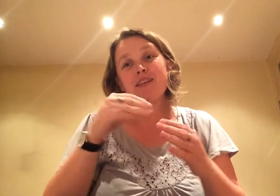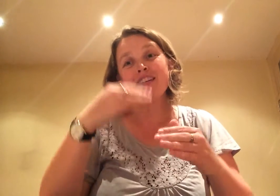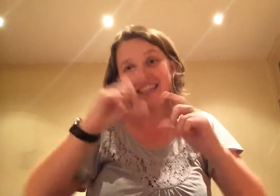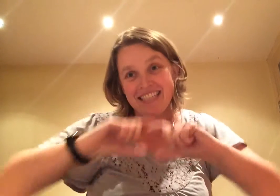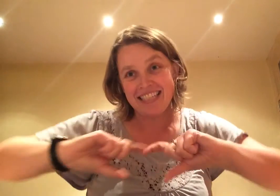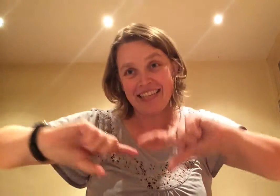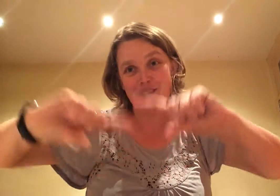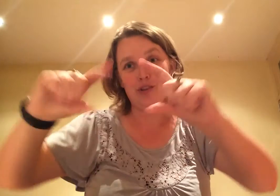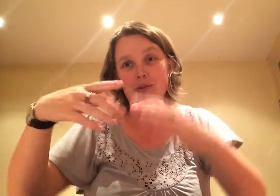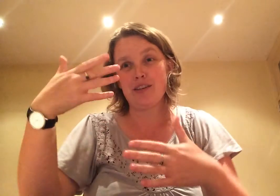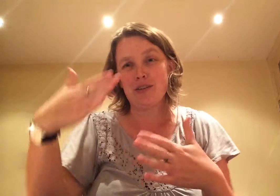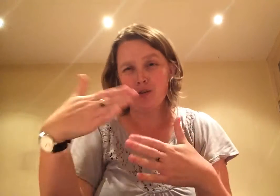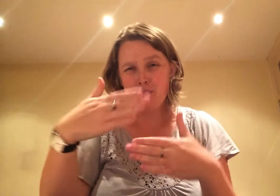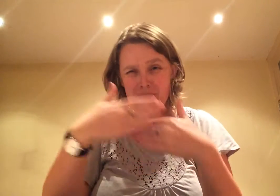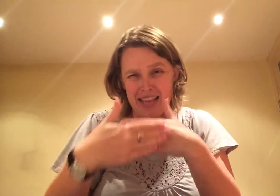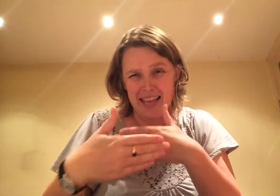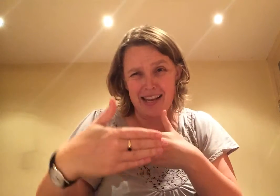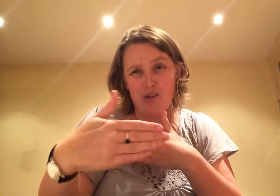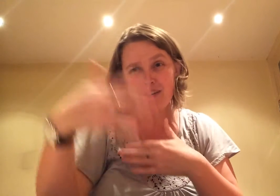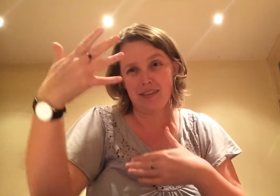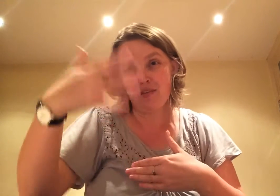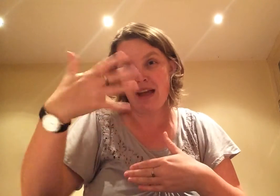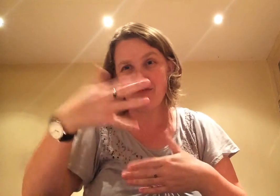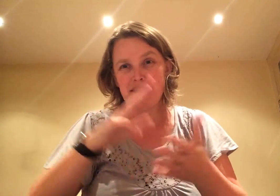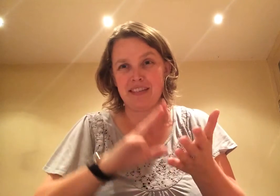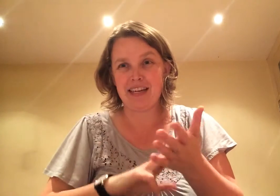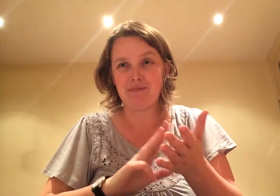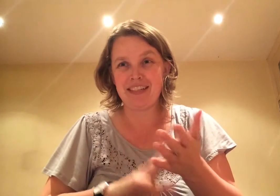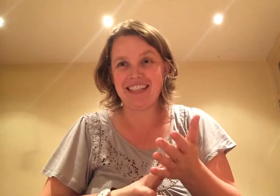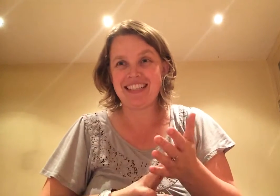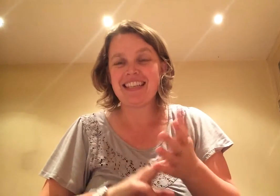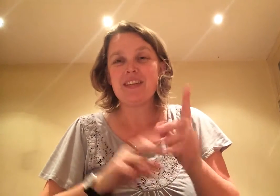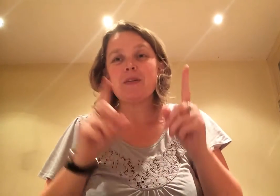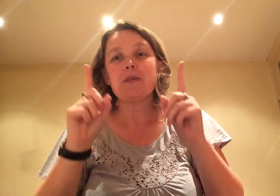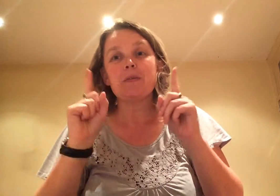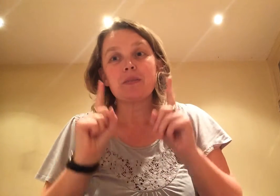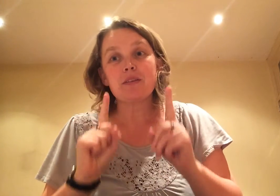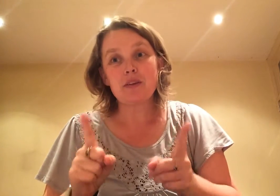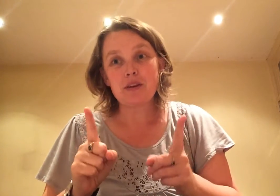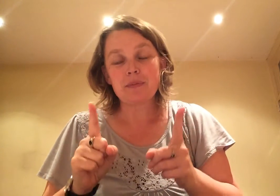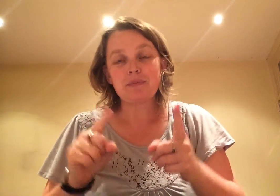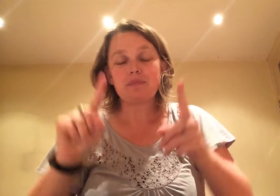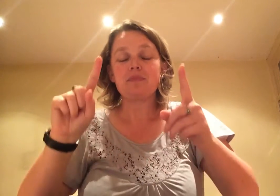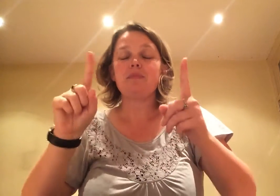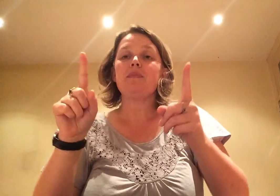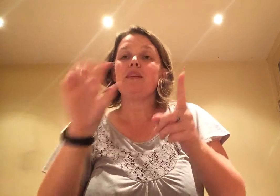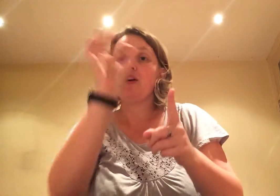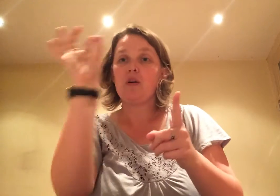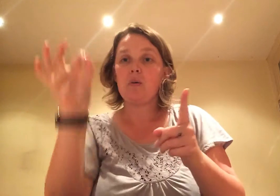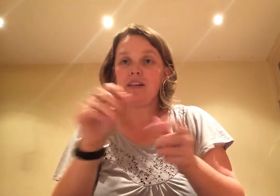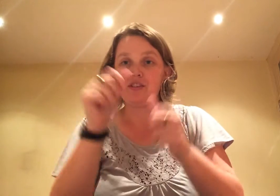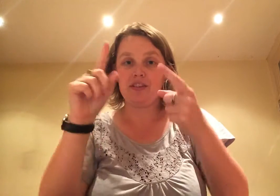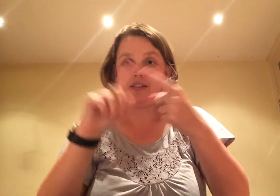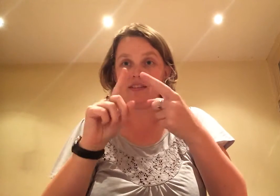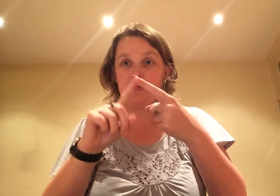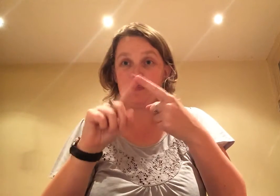to continue. We're going to do a bit longer, so about 15 minutes. So, questions.